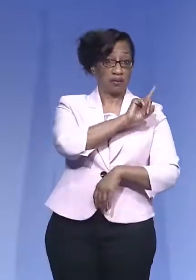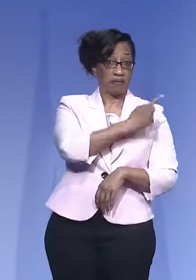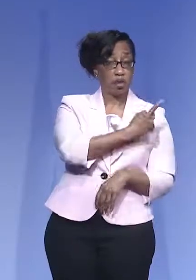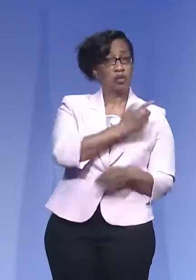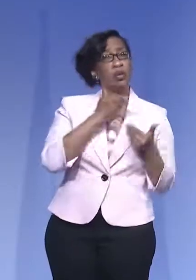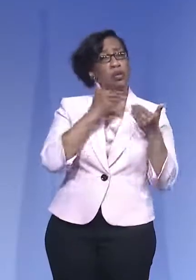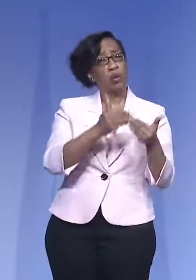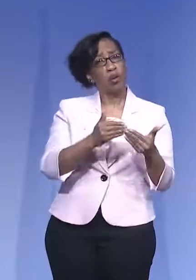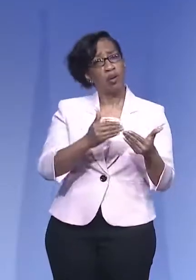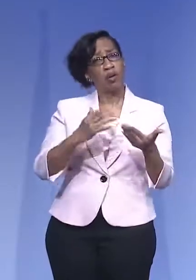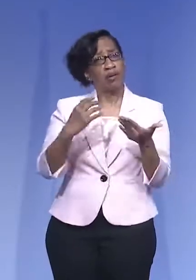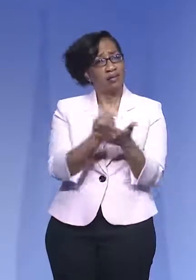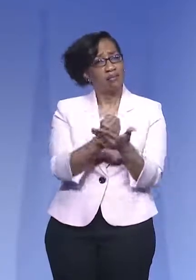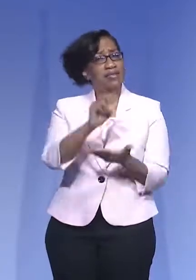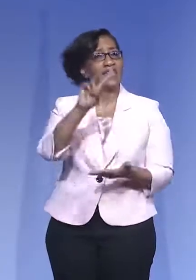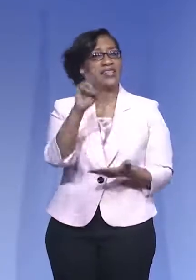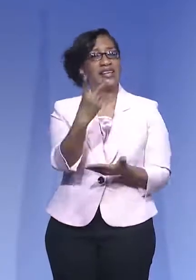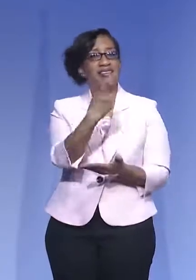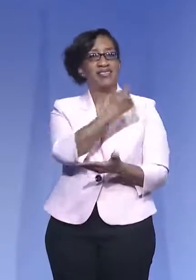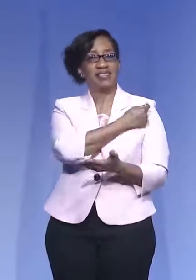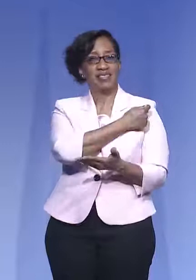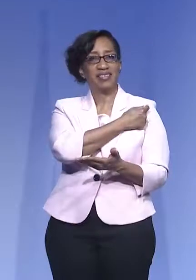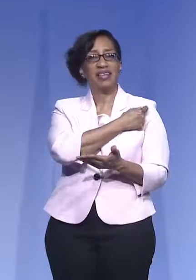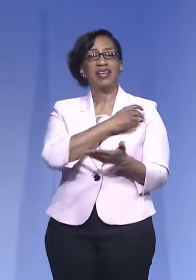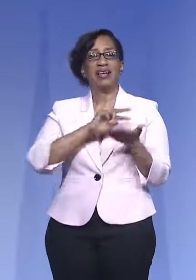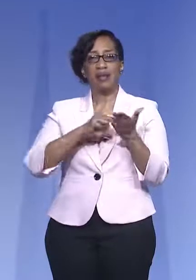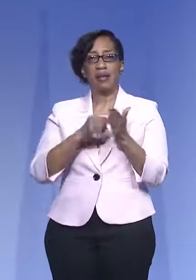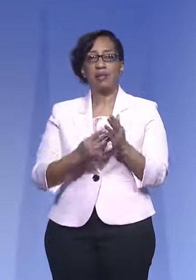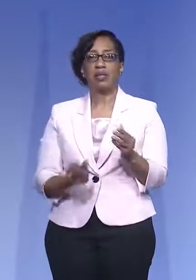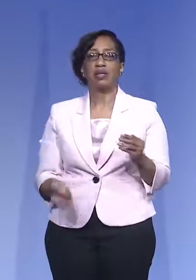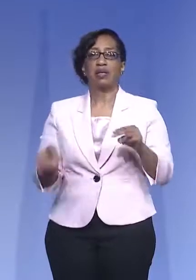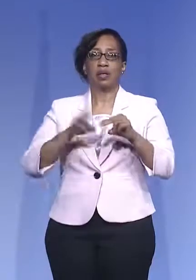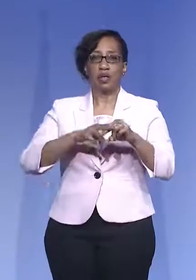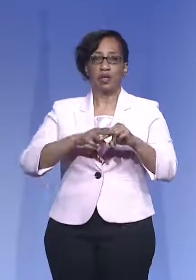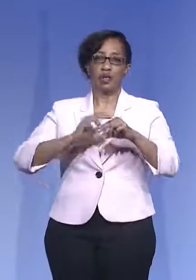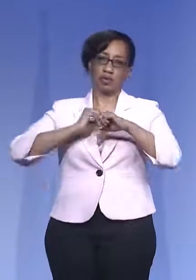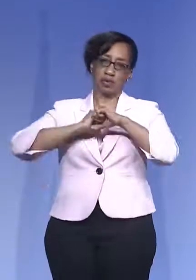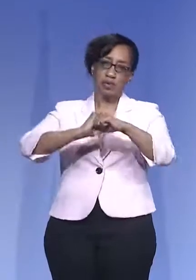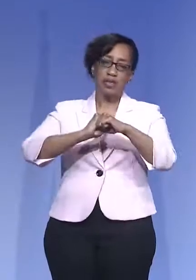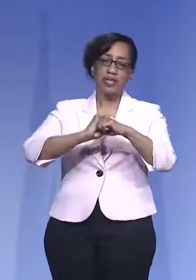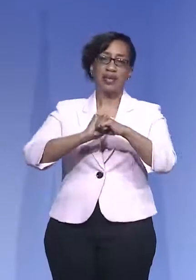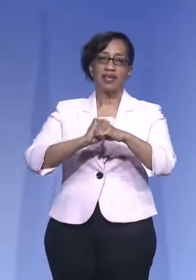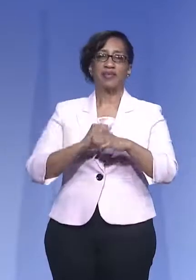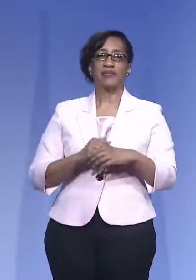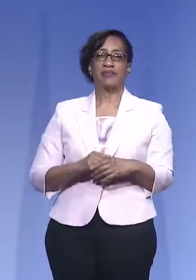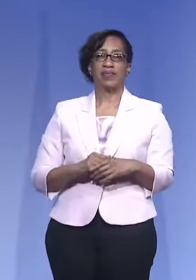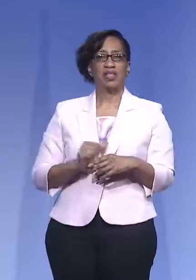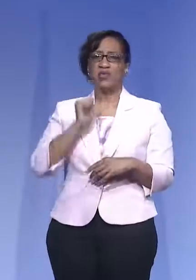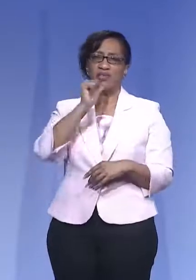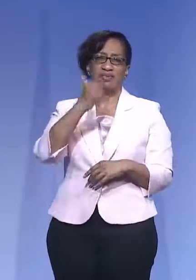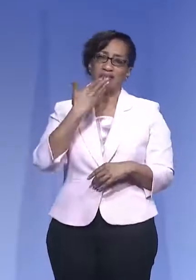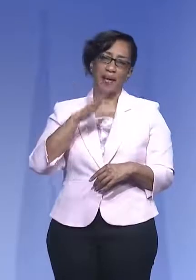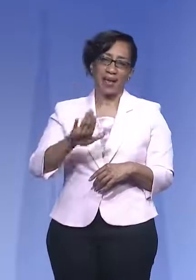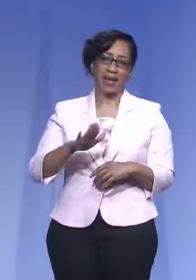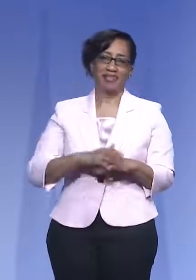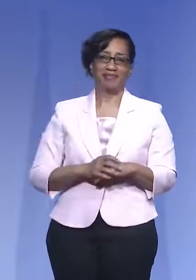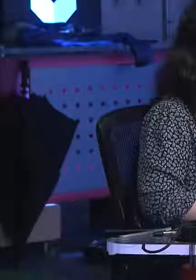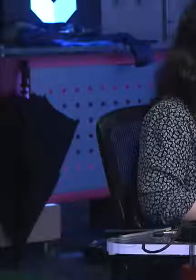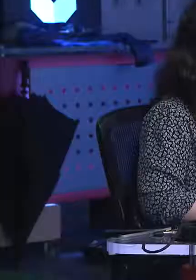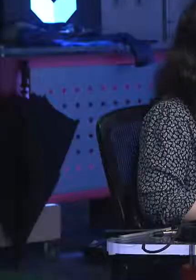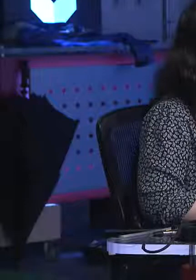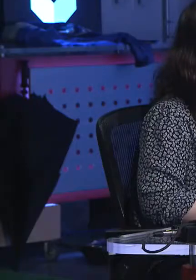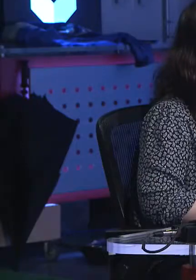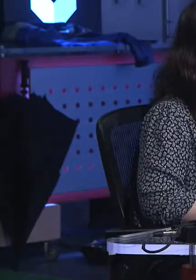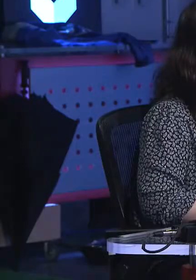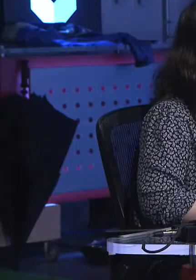finish line because you do have an increased level of protection. So it's really not that bad. Shay